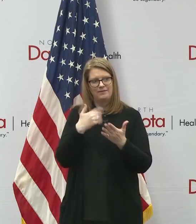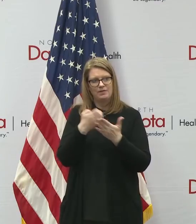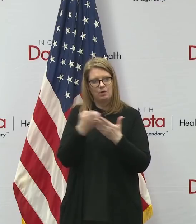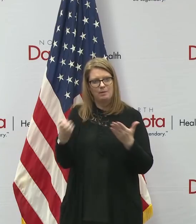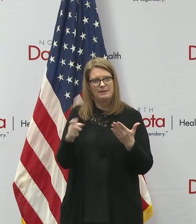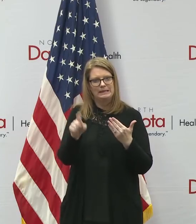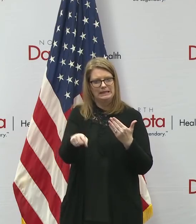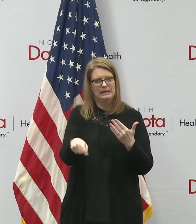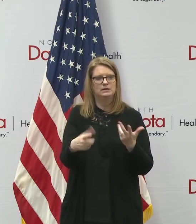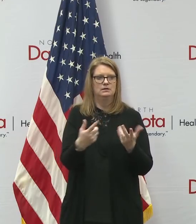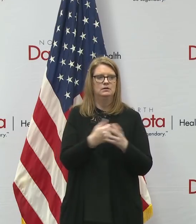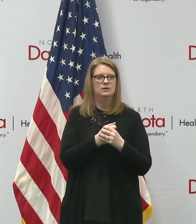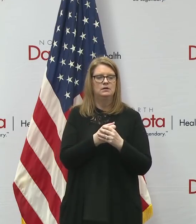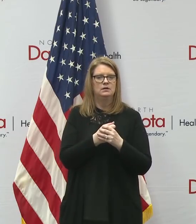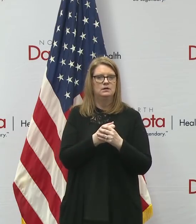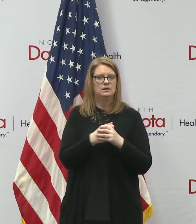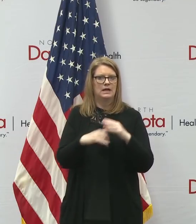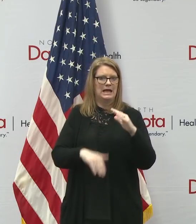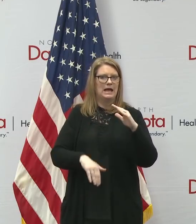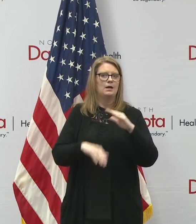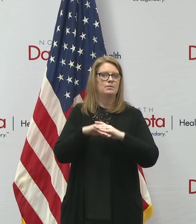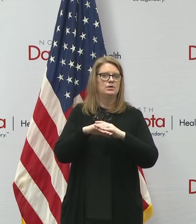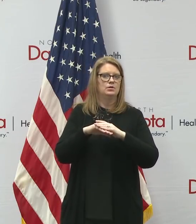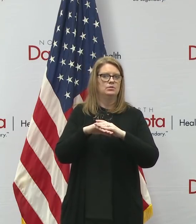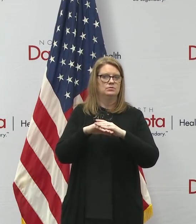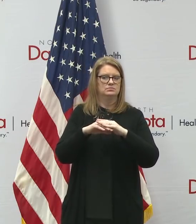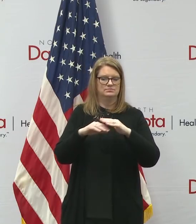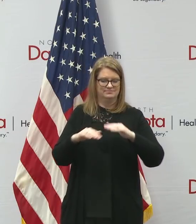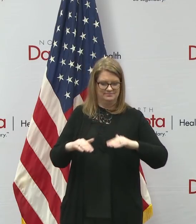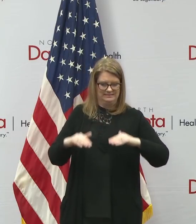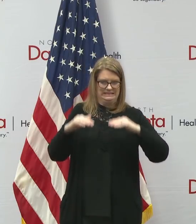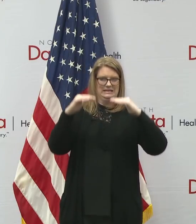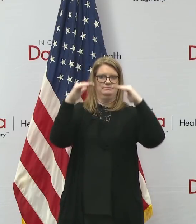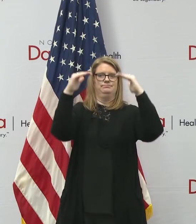need up to and through that Tier 3